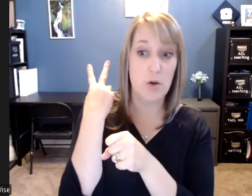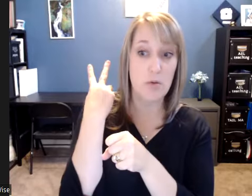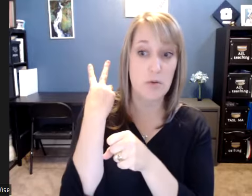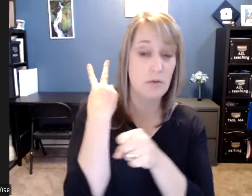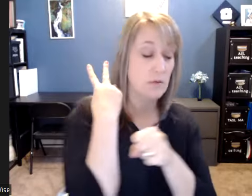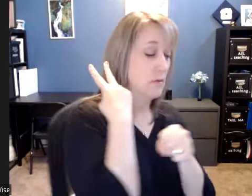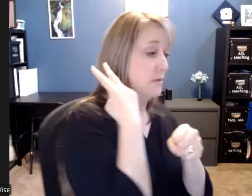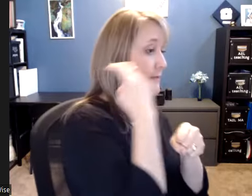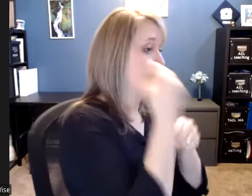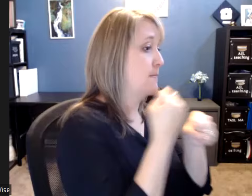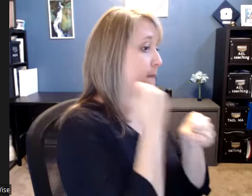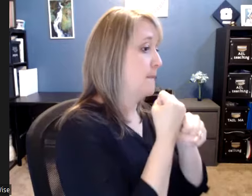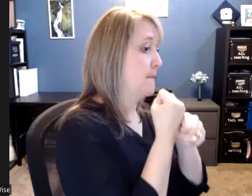ago